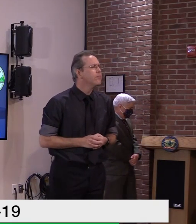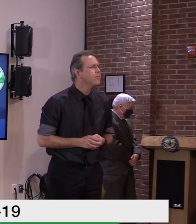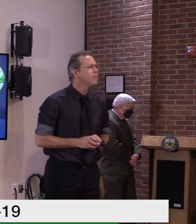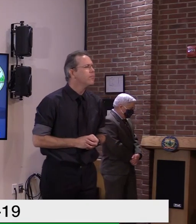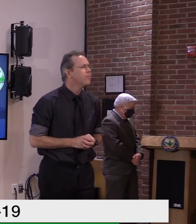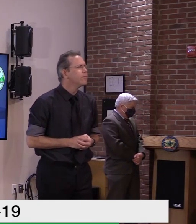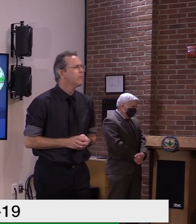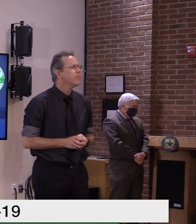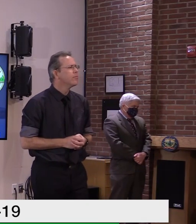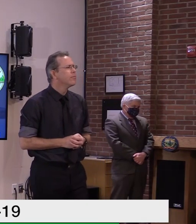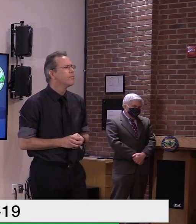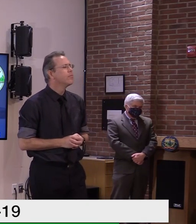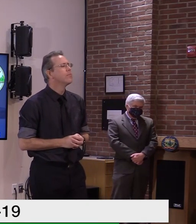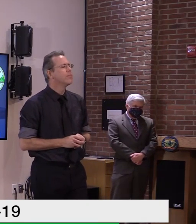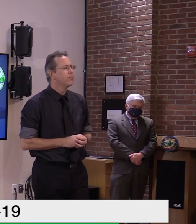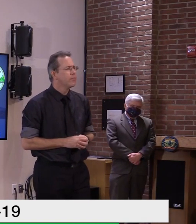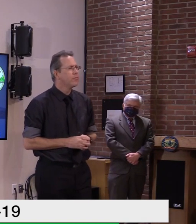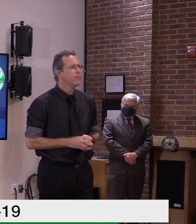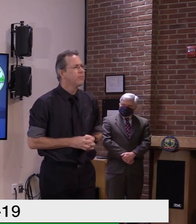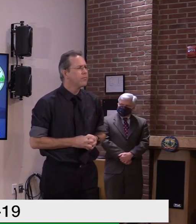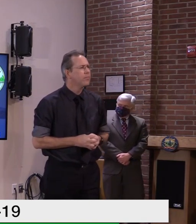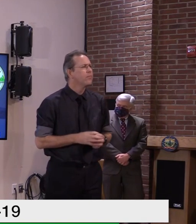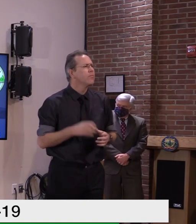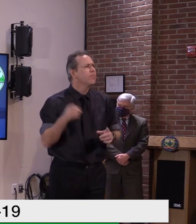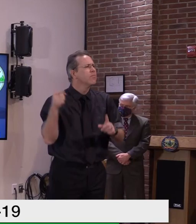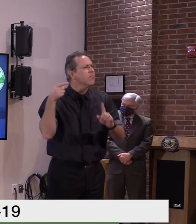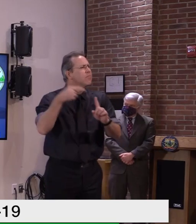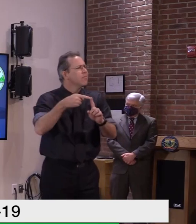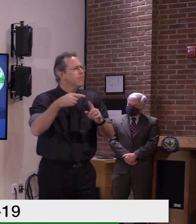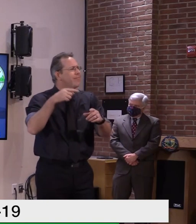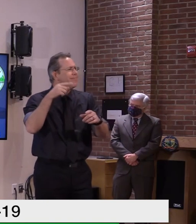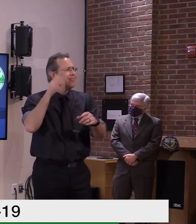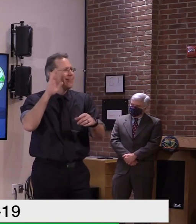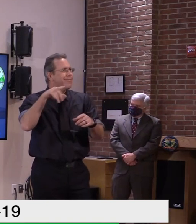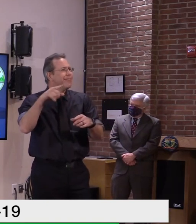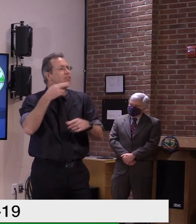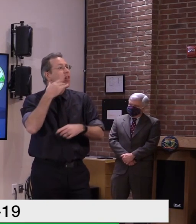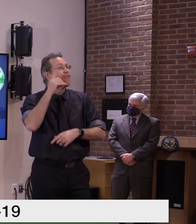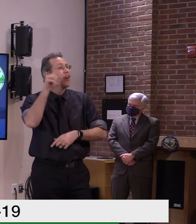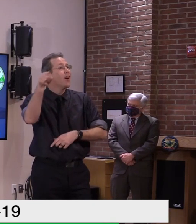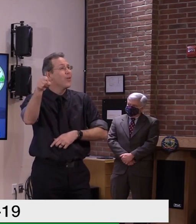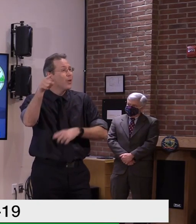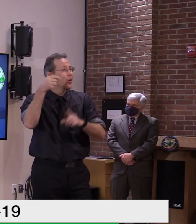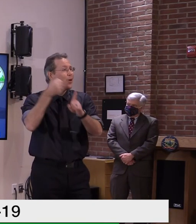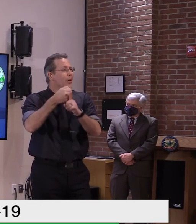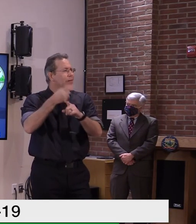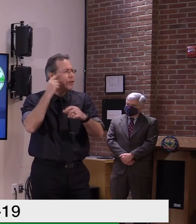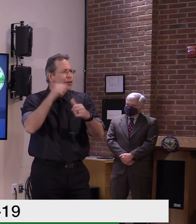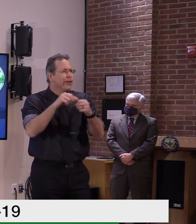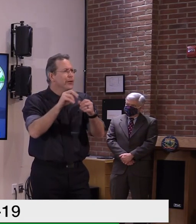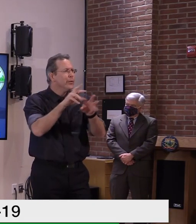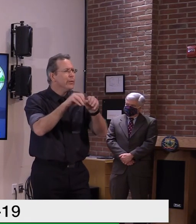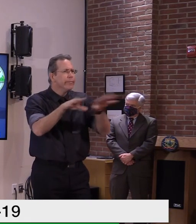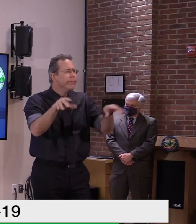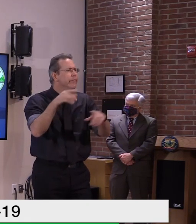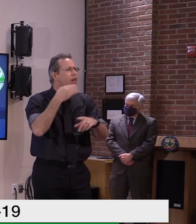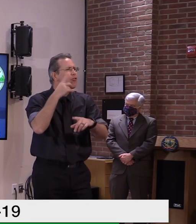now been seen this week in Colorado. Have you been briefed at all on this or know much about it?